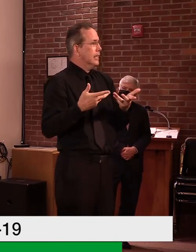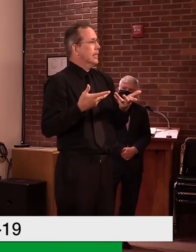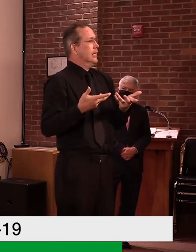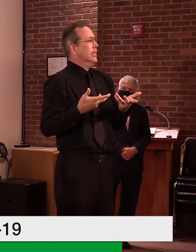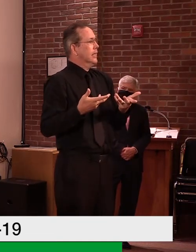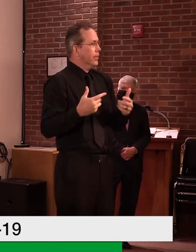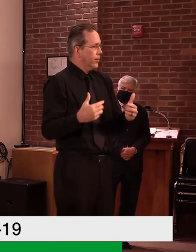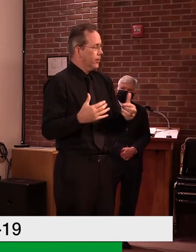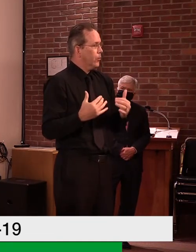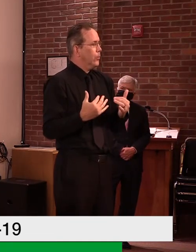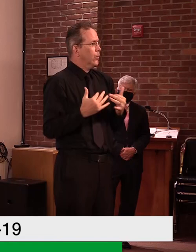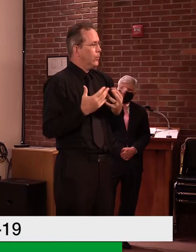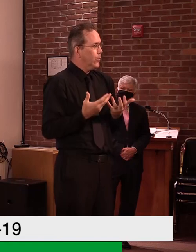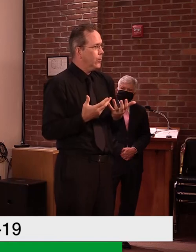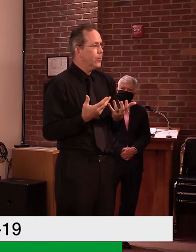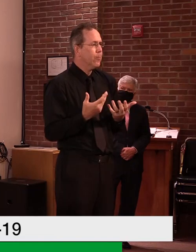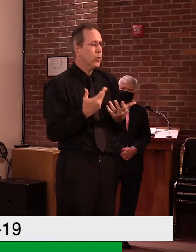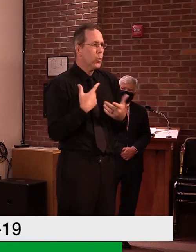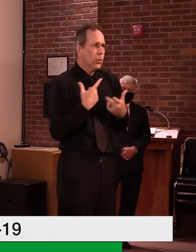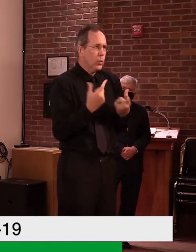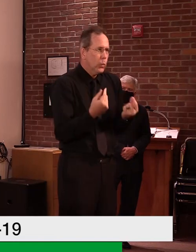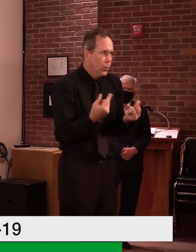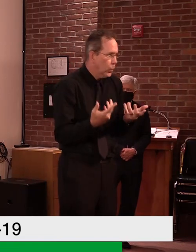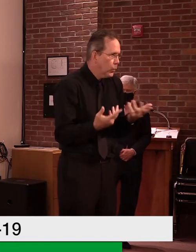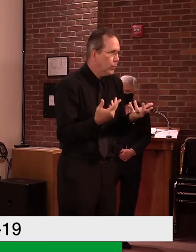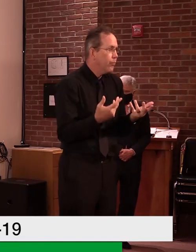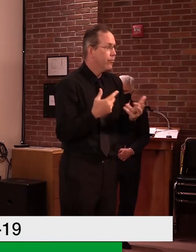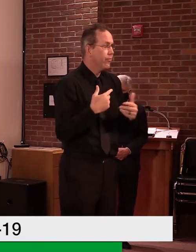and therefore closer to our borders.